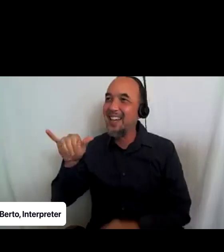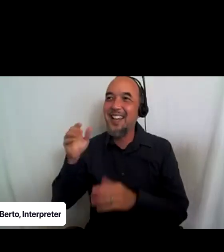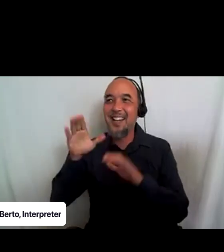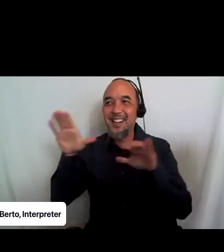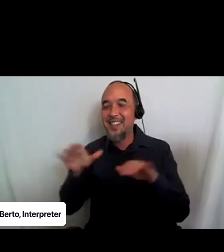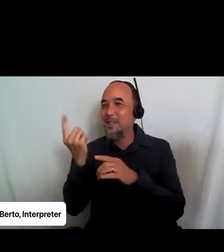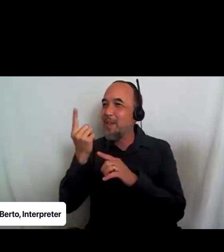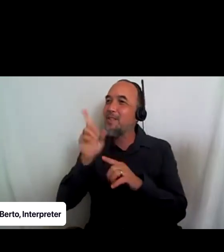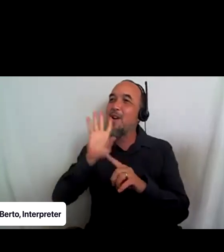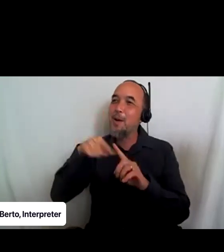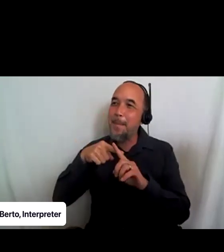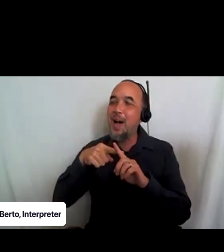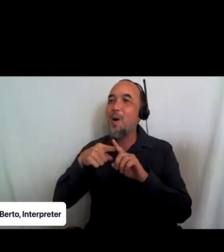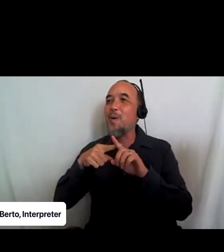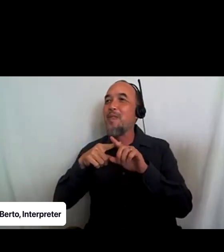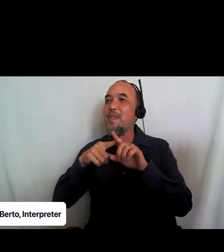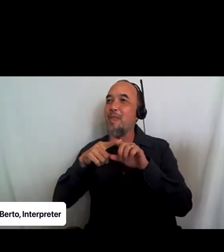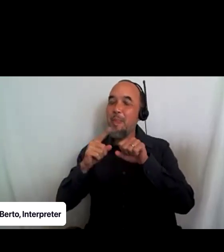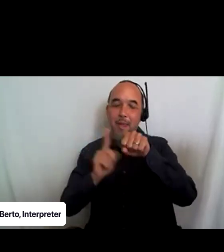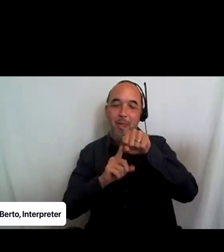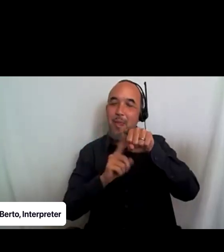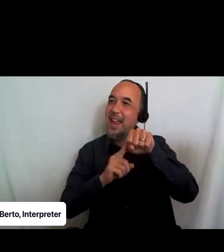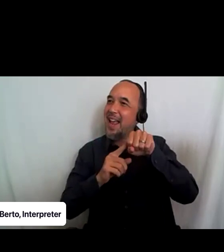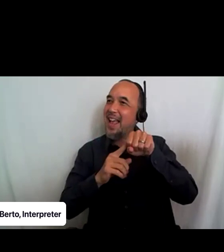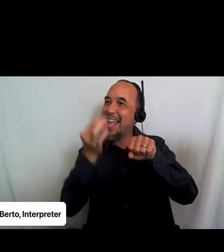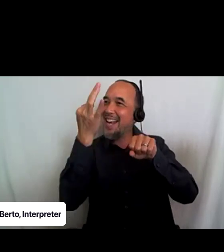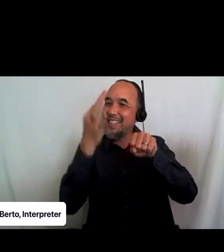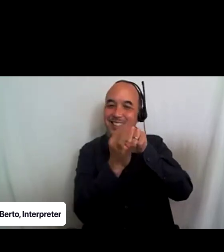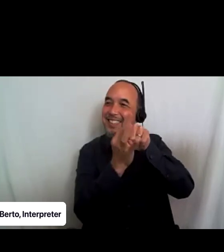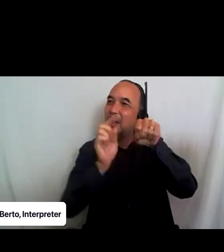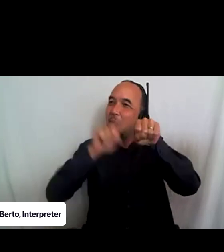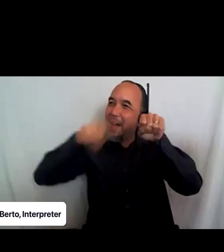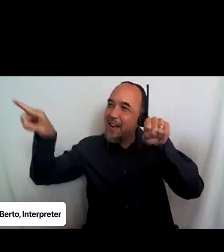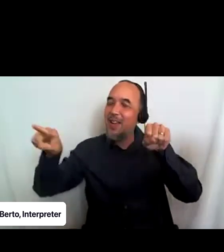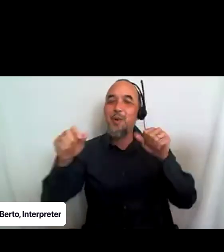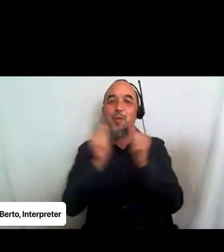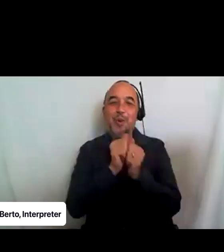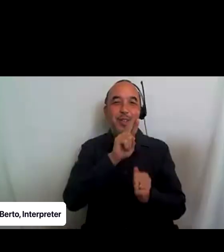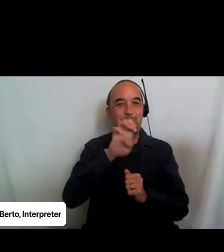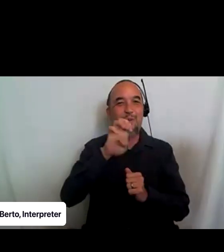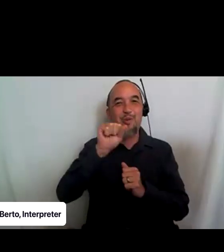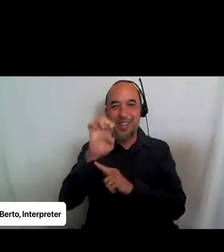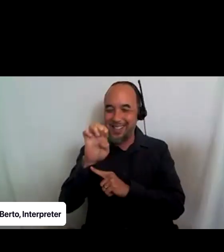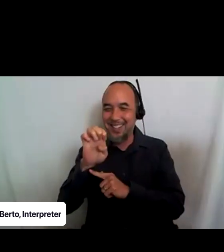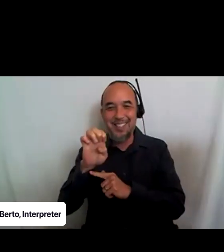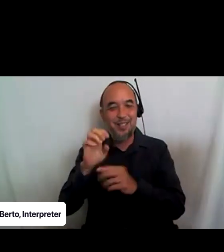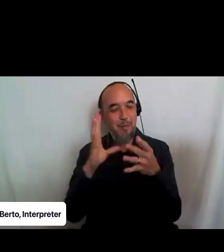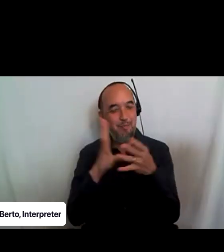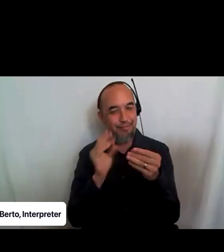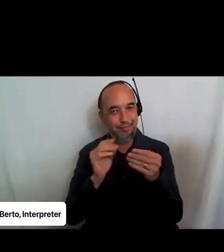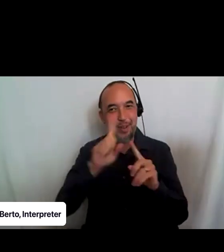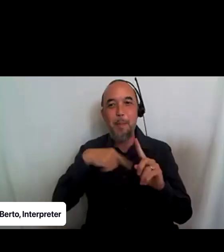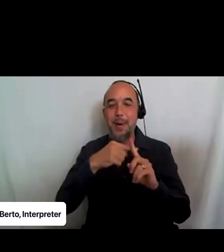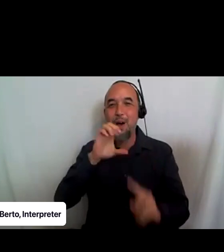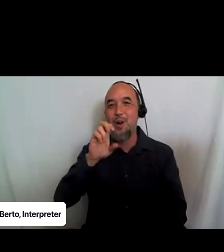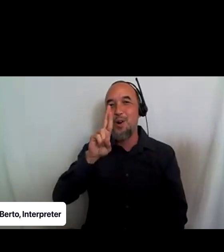anuses. Actually, we were doing a thing with Reese. We did a thing with Reese and Reese had a whole run about cryptids and went on a